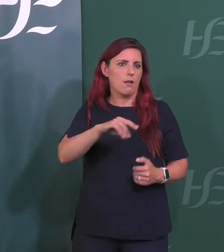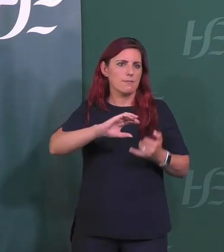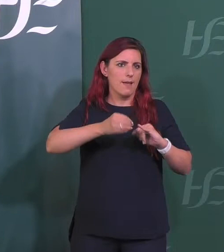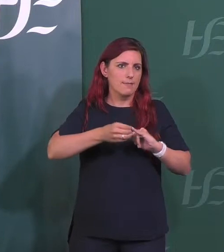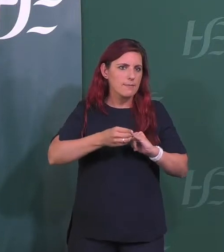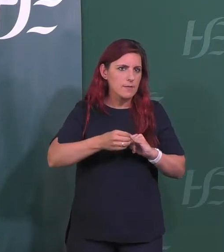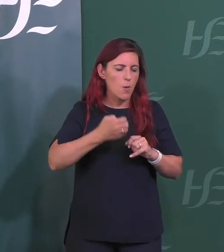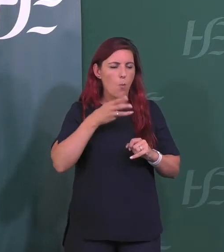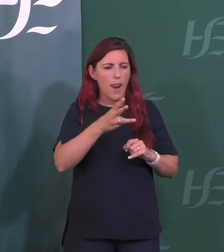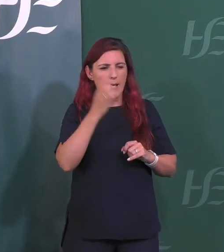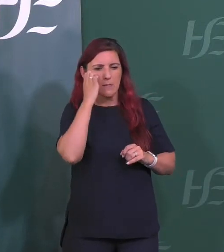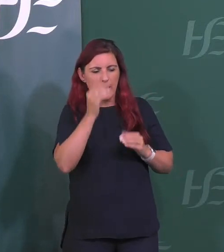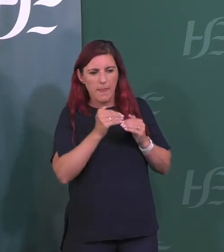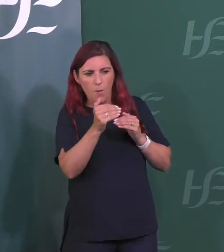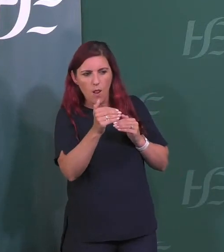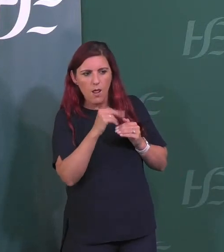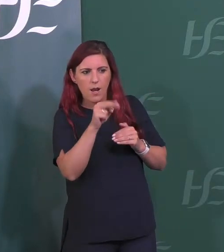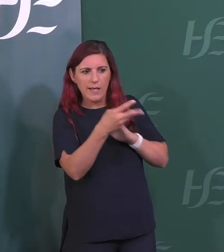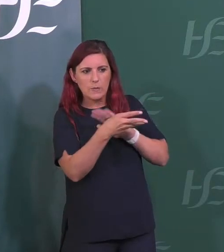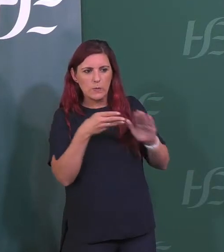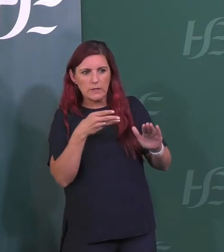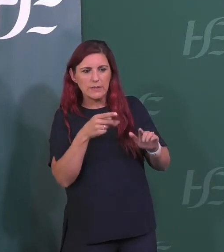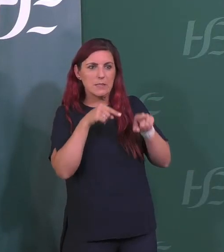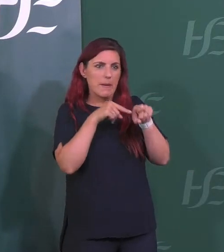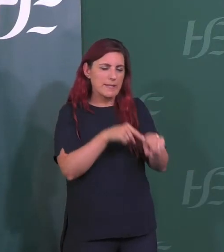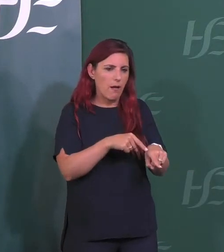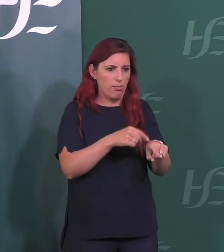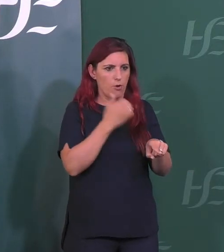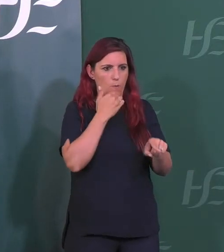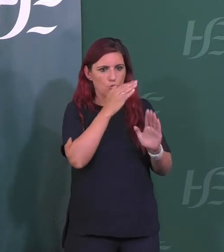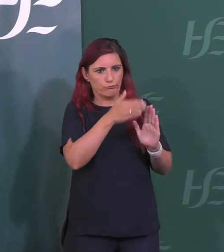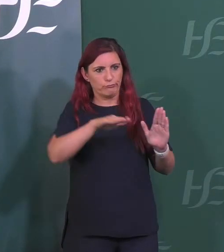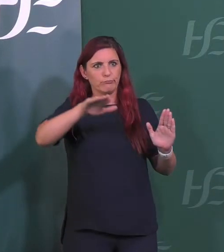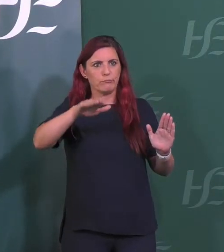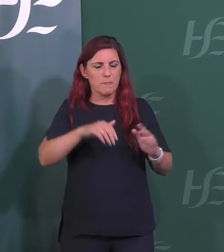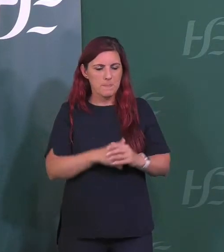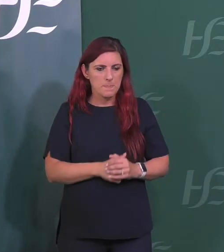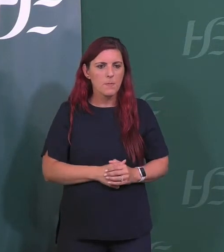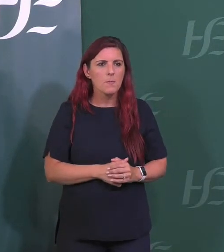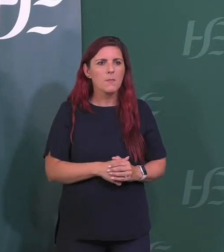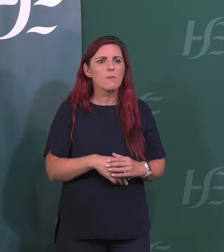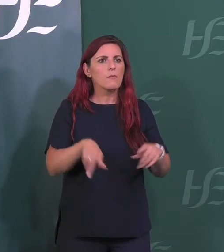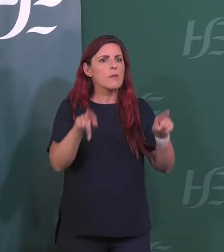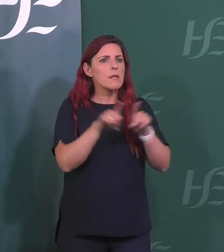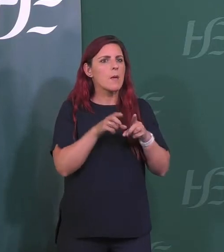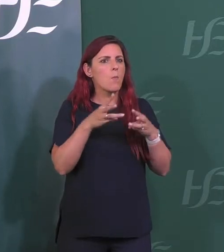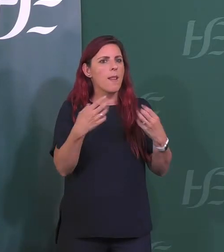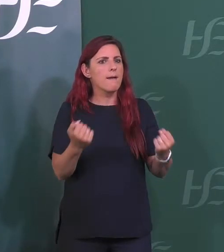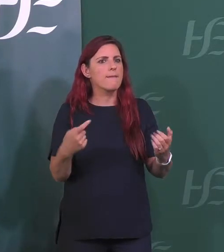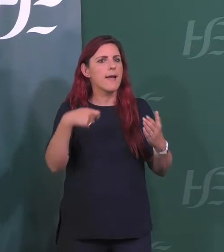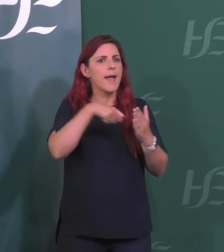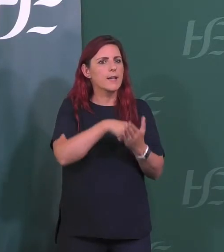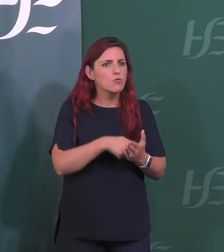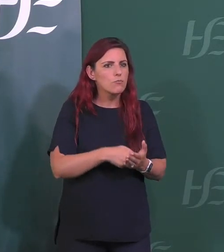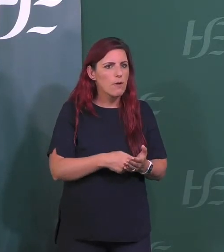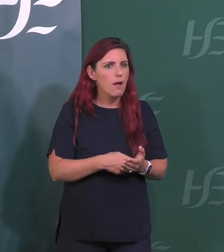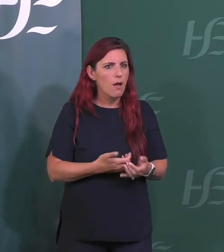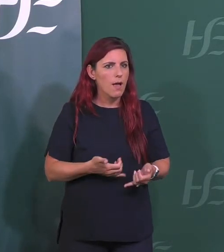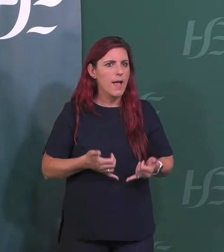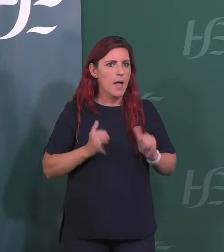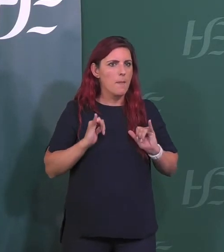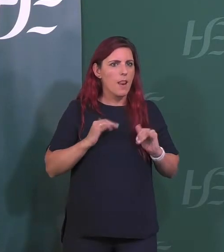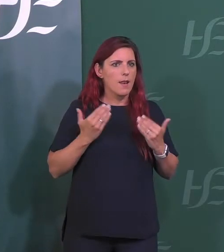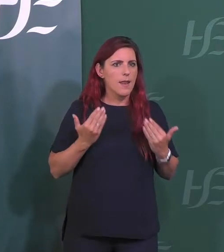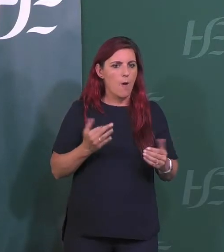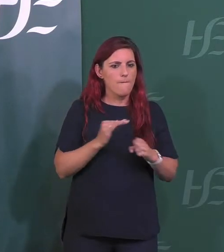next week, if they continue at the rise levels we've seen. We are putting in extra capacity, as I just mentioned,